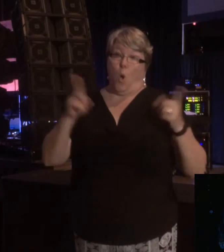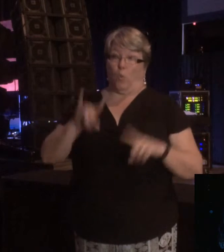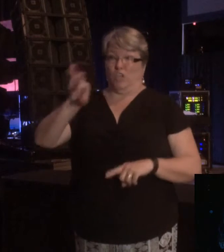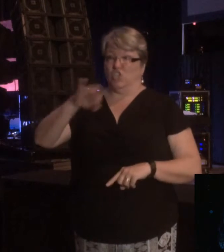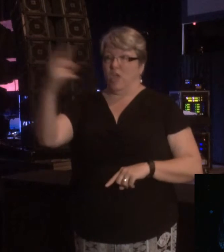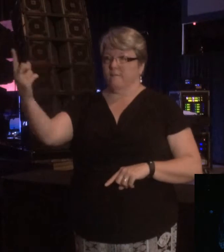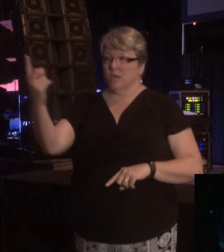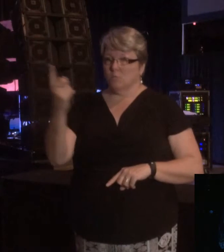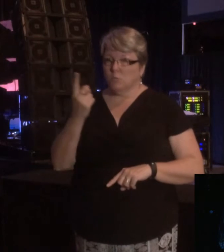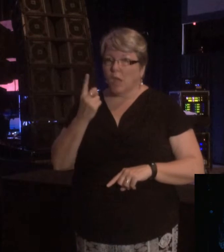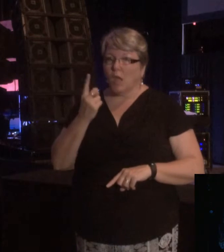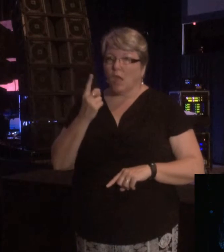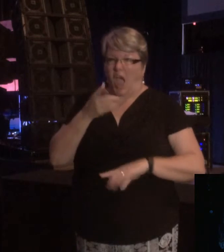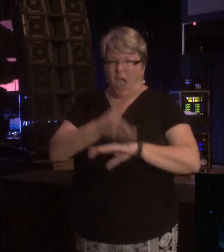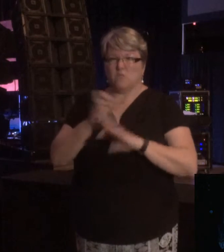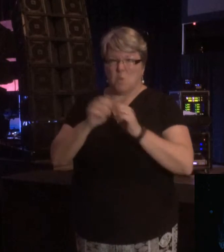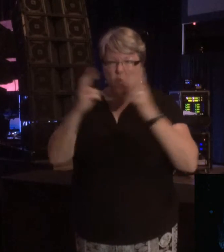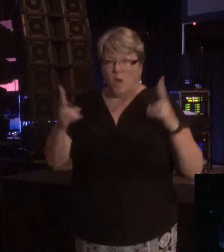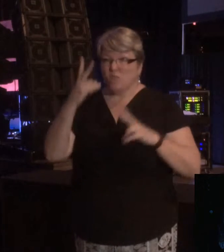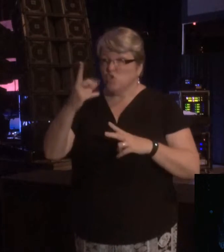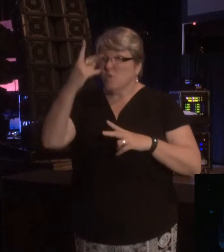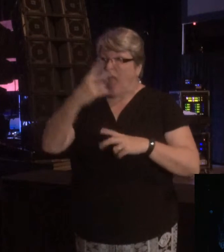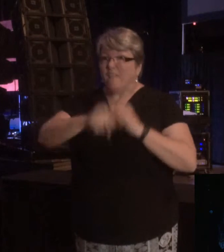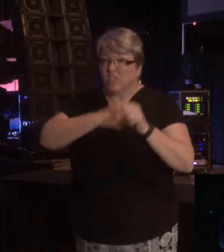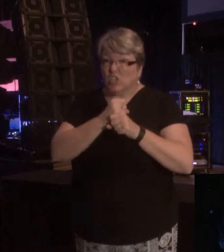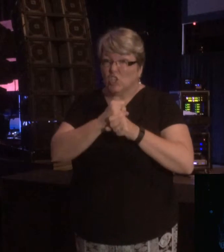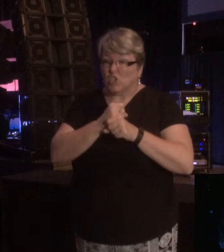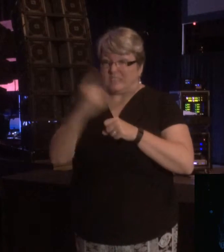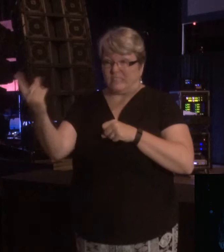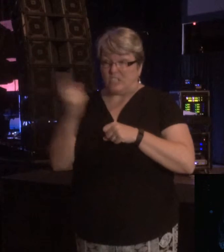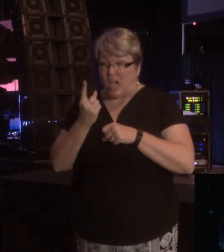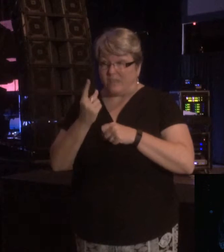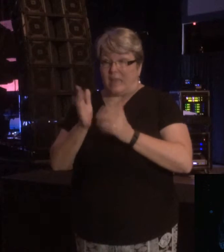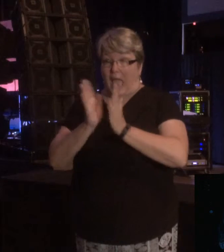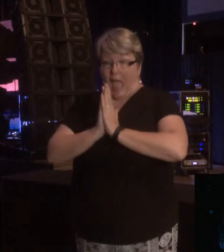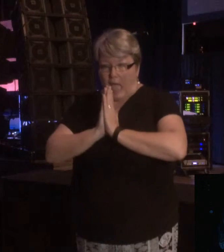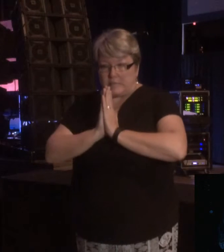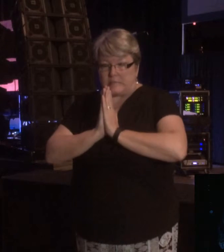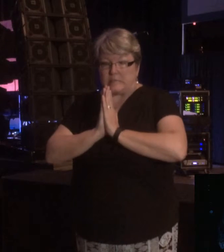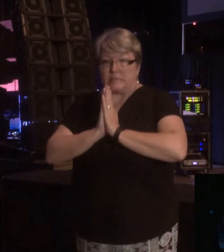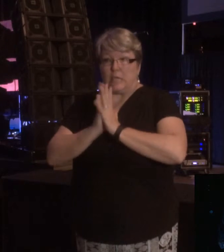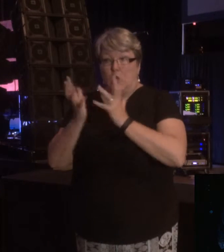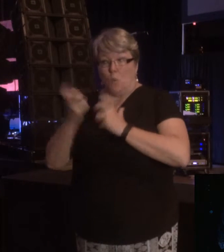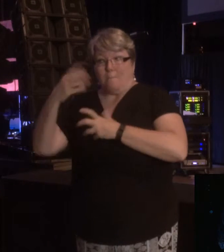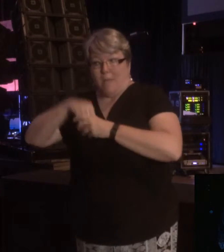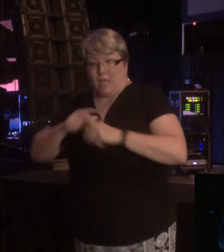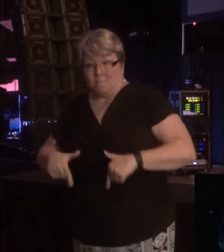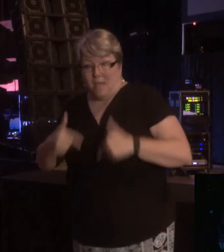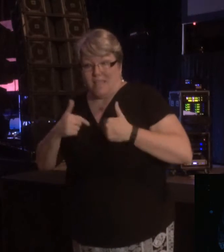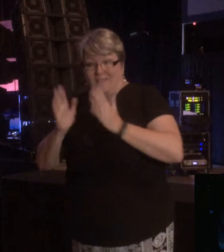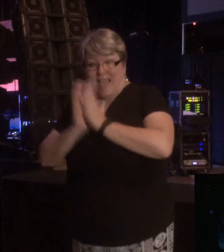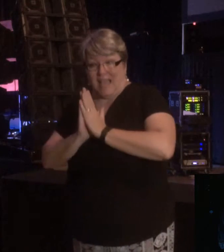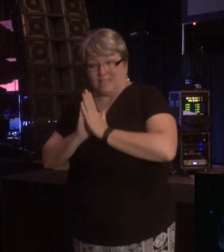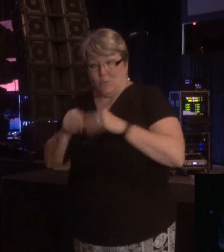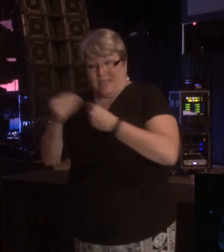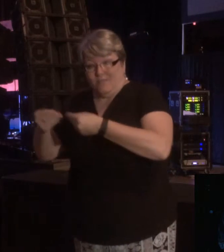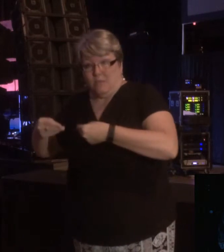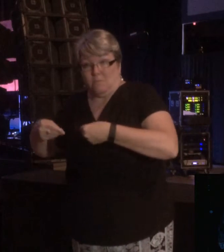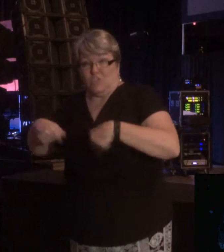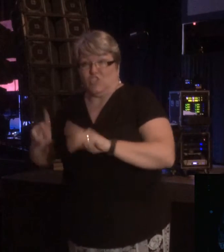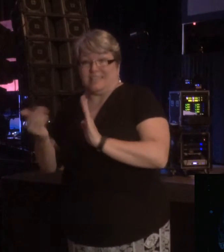So if you're trying to play the game with men and princes to move the pieces to get what you want, you be careful. I think you got to trust the Lord. And like Donna was saying, you lay it